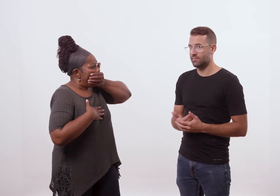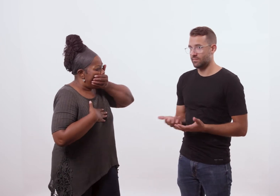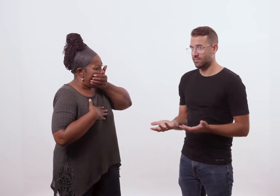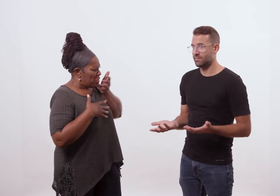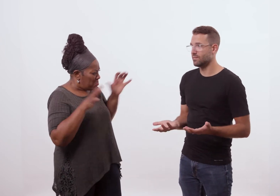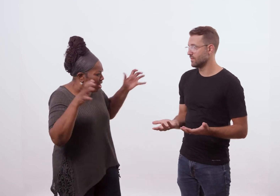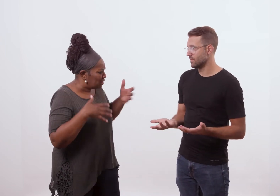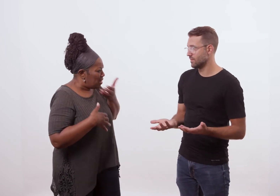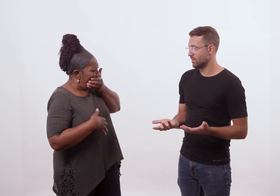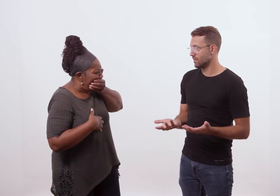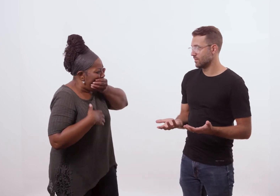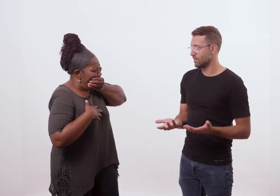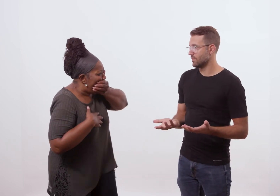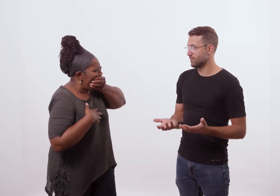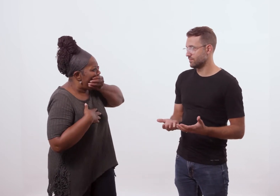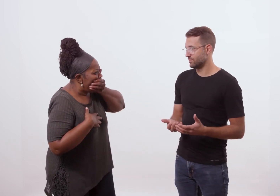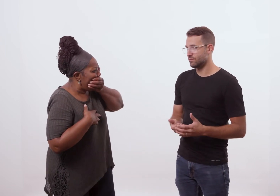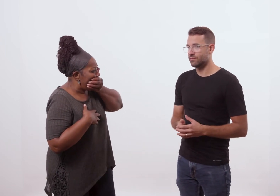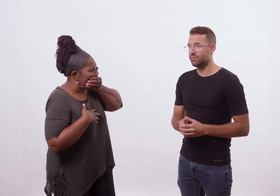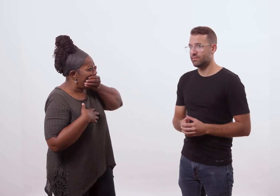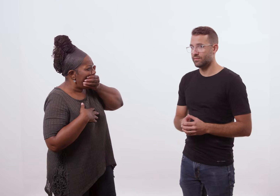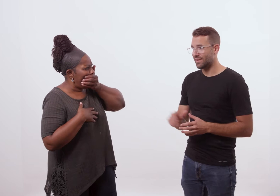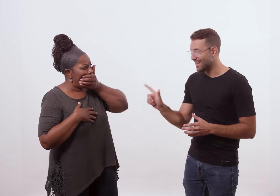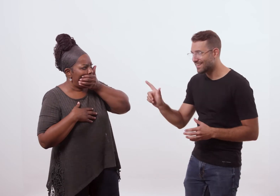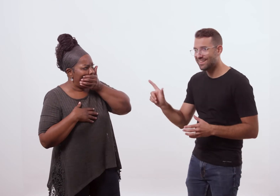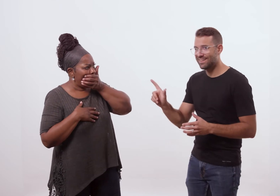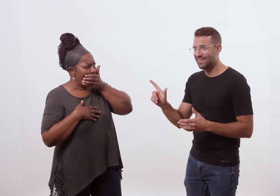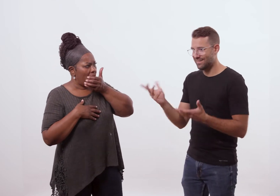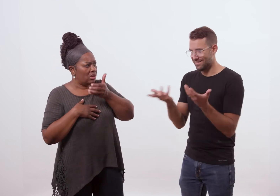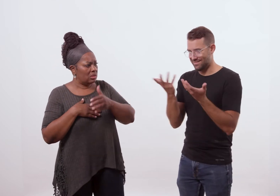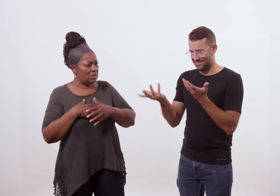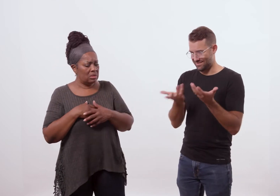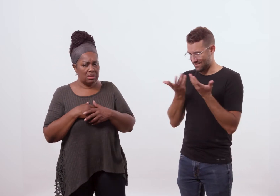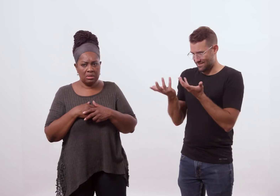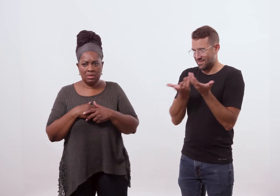Monster! Lita, why am I so... Lita...